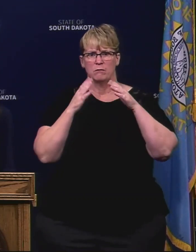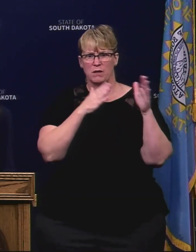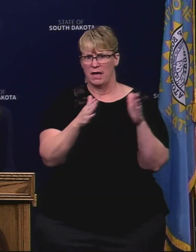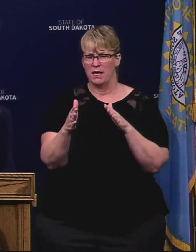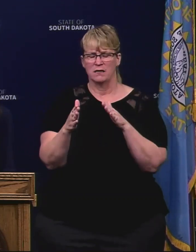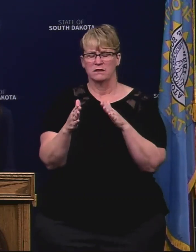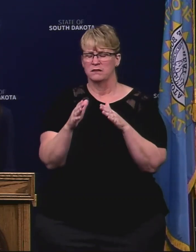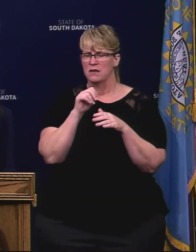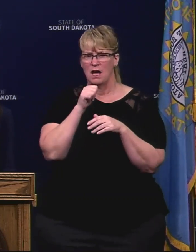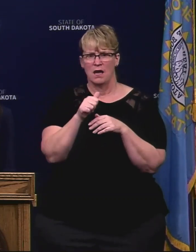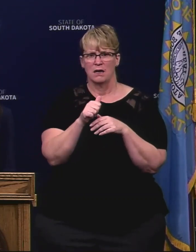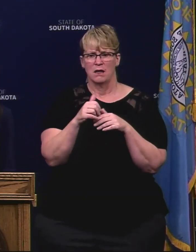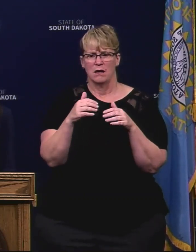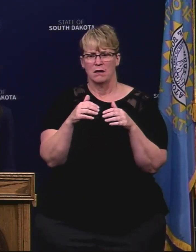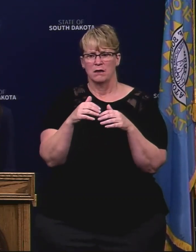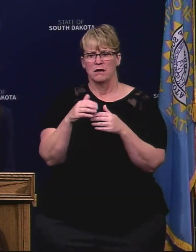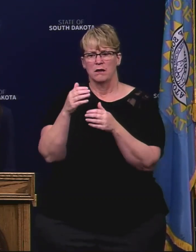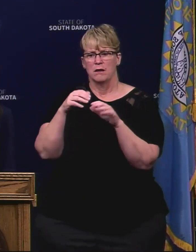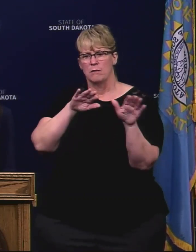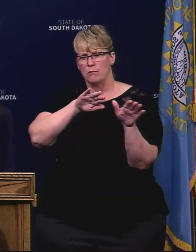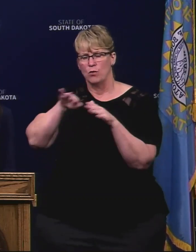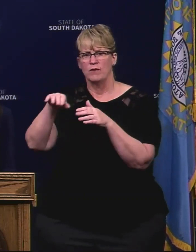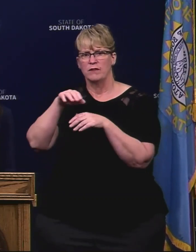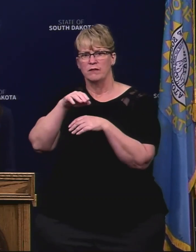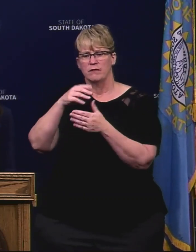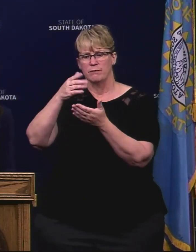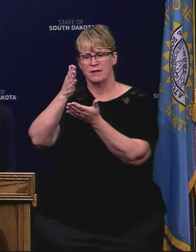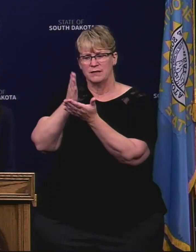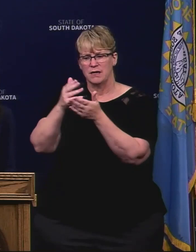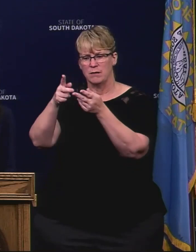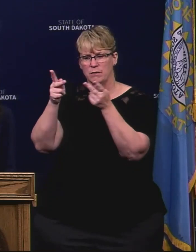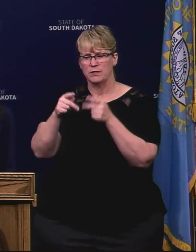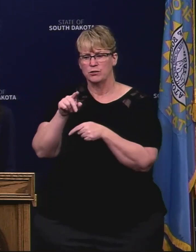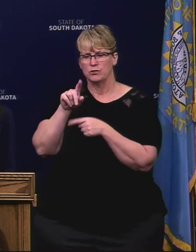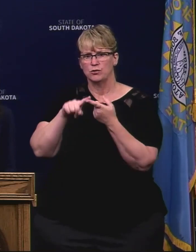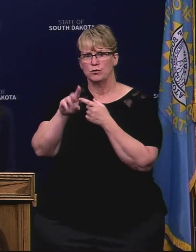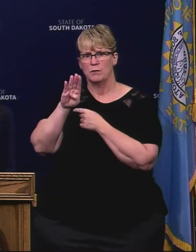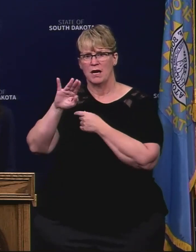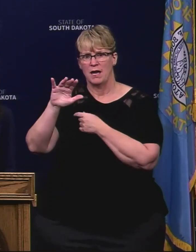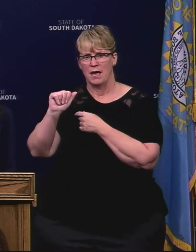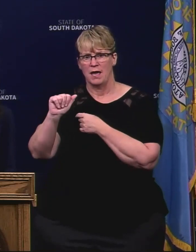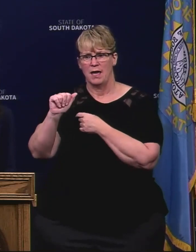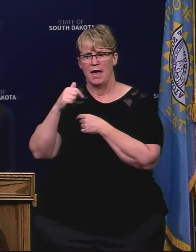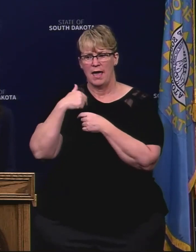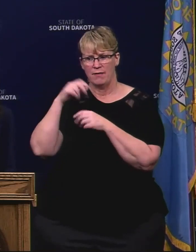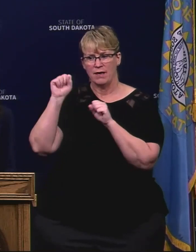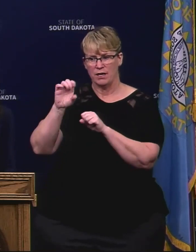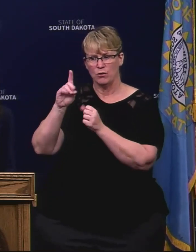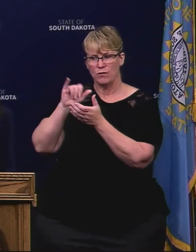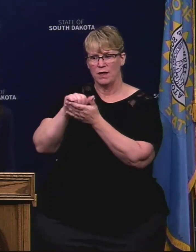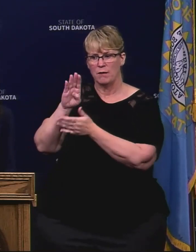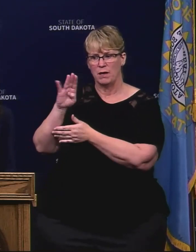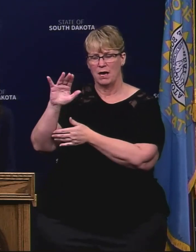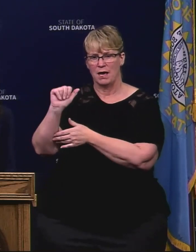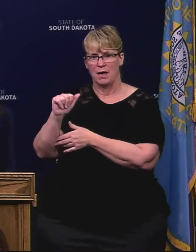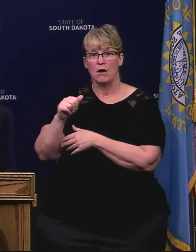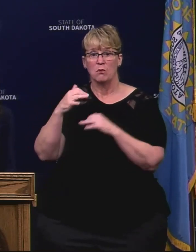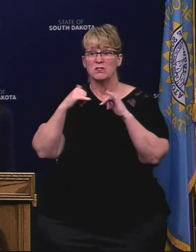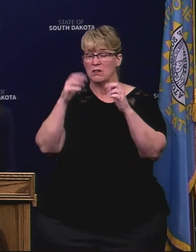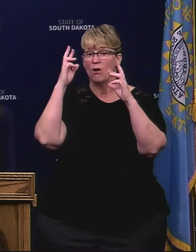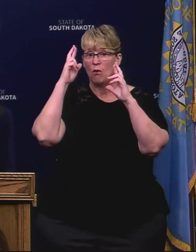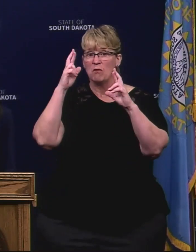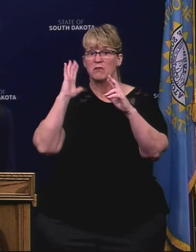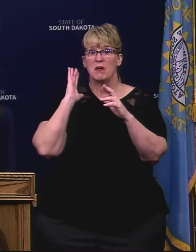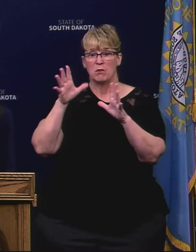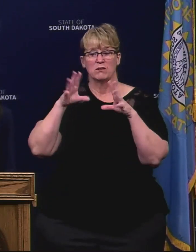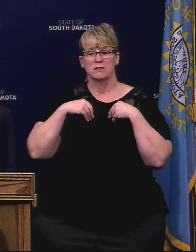them as far as moving their checkpoints to BIA roads and being able to facilitate them there. And we're still hopeful that they would